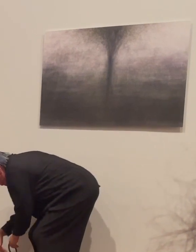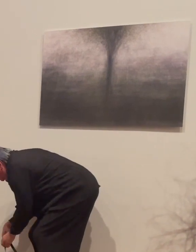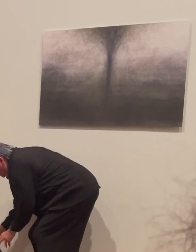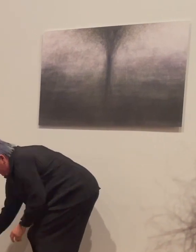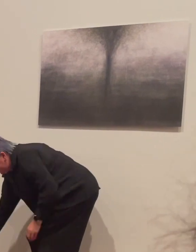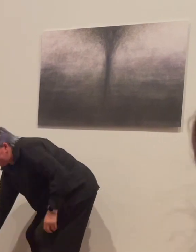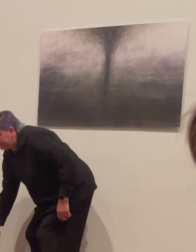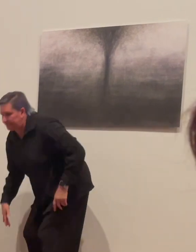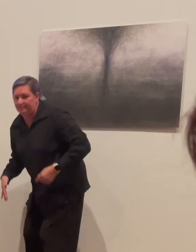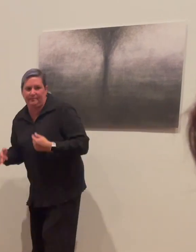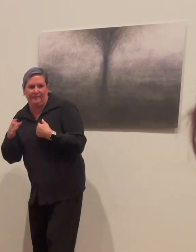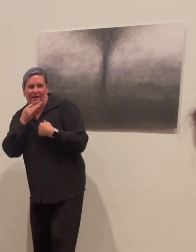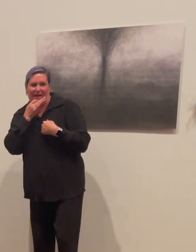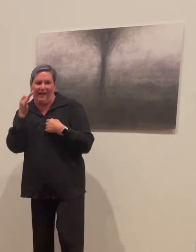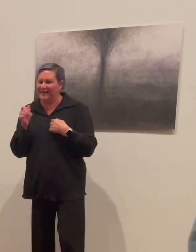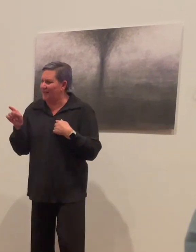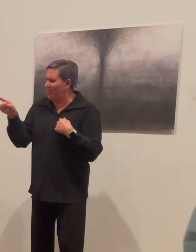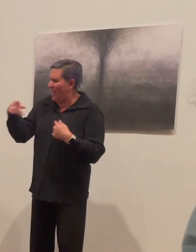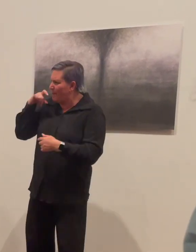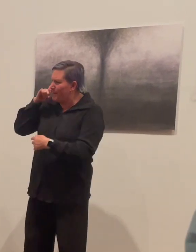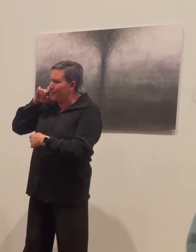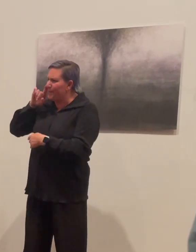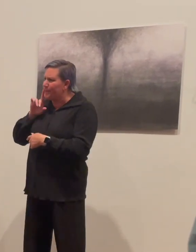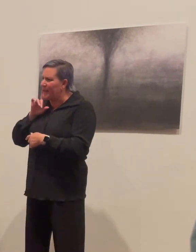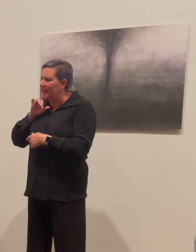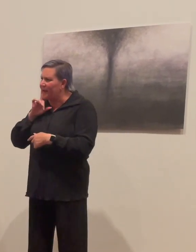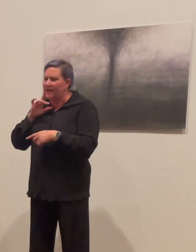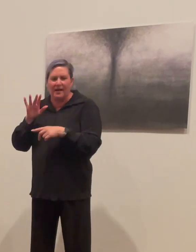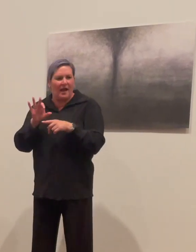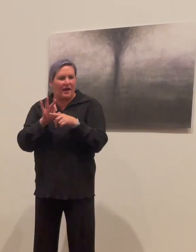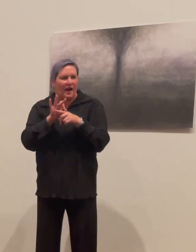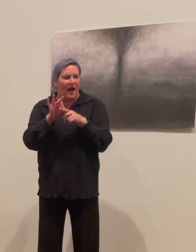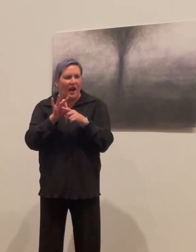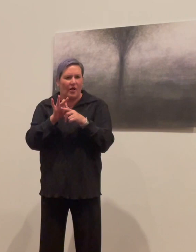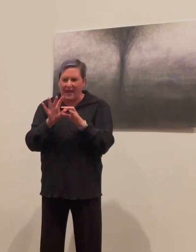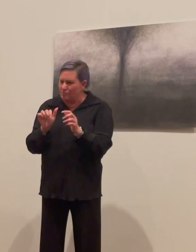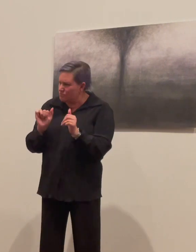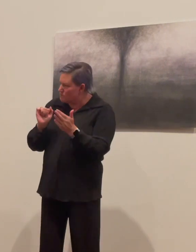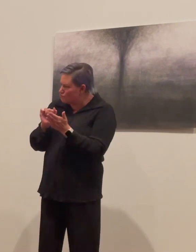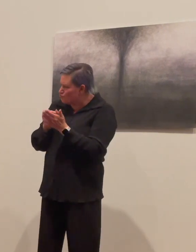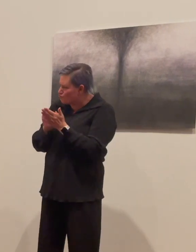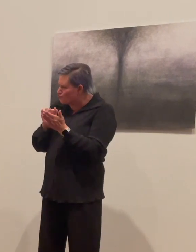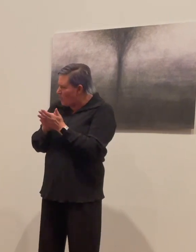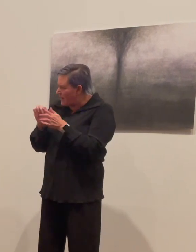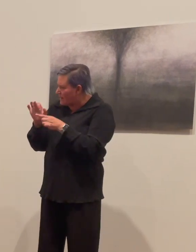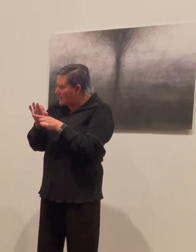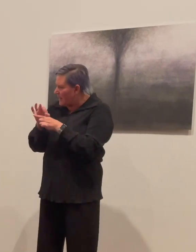the pink colour so it's on the inside to be exactly the right colour?